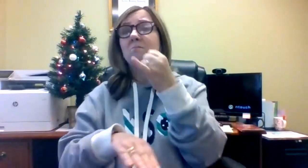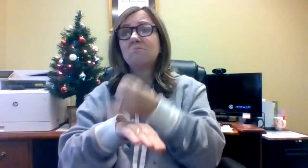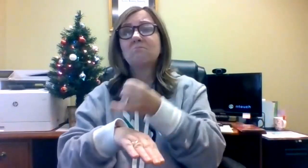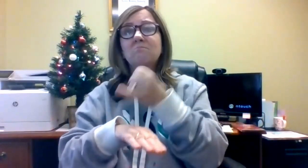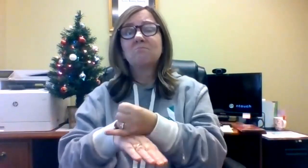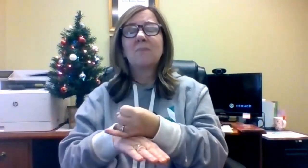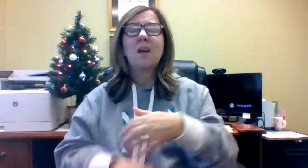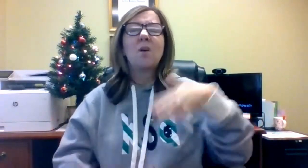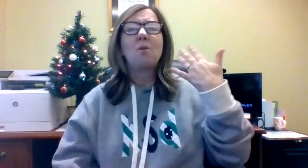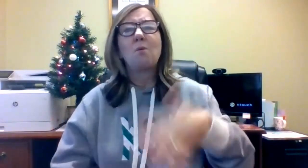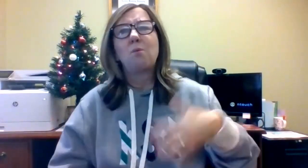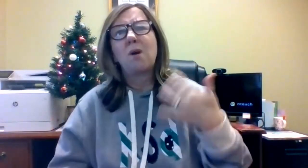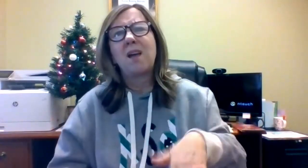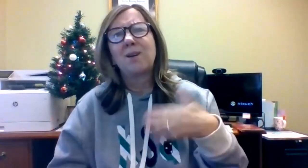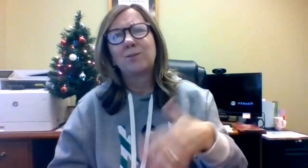on KSD's campus.